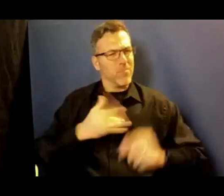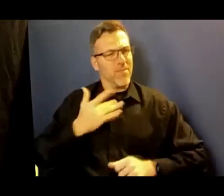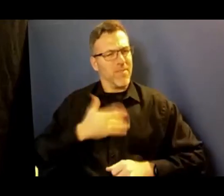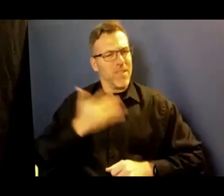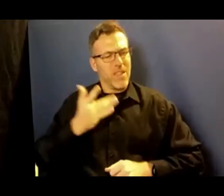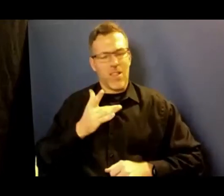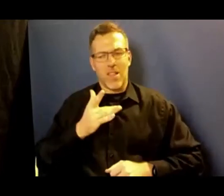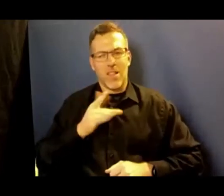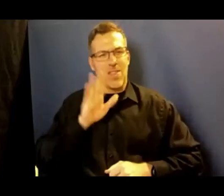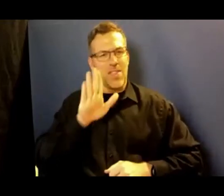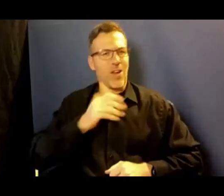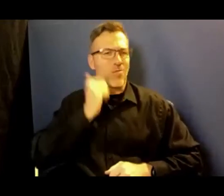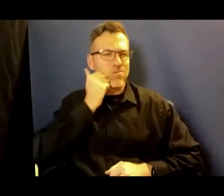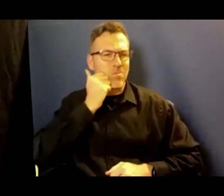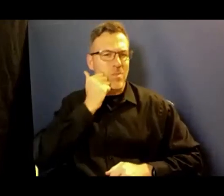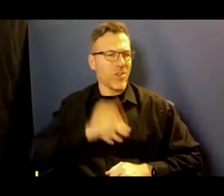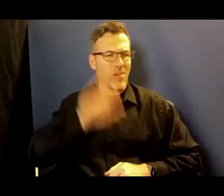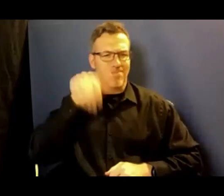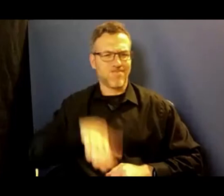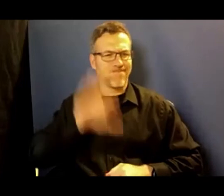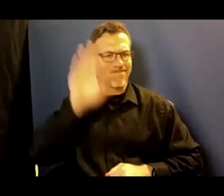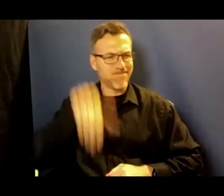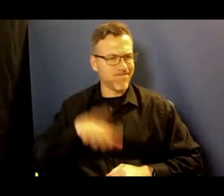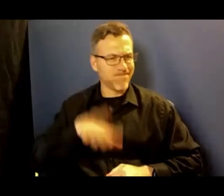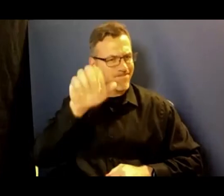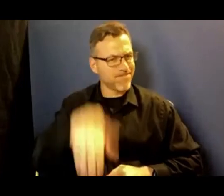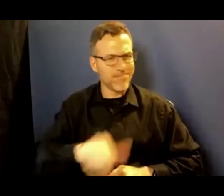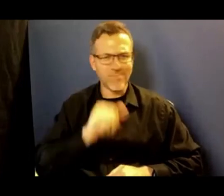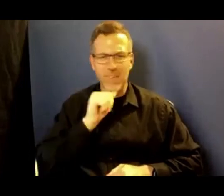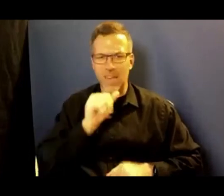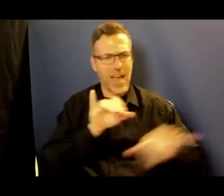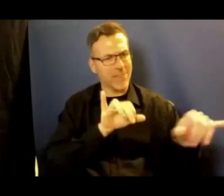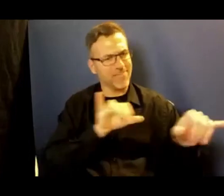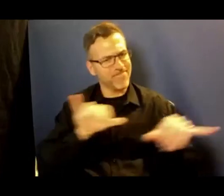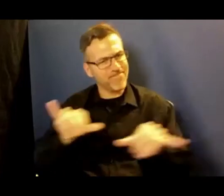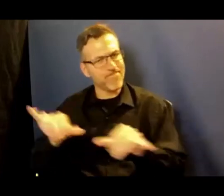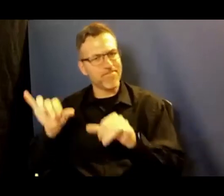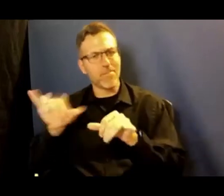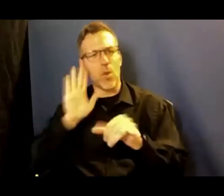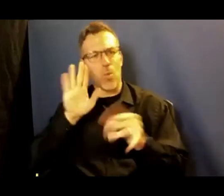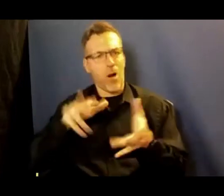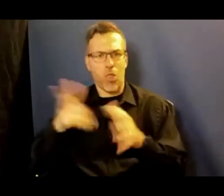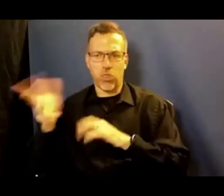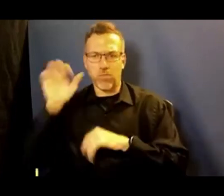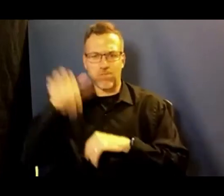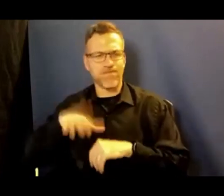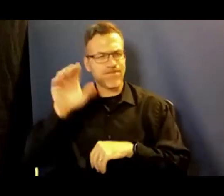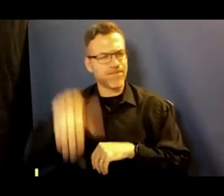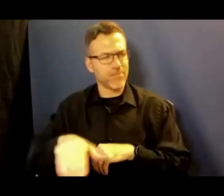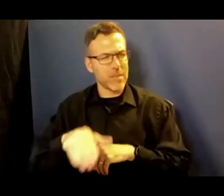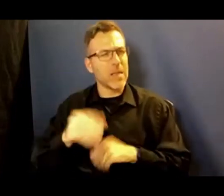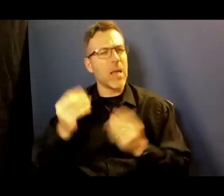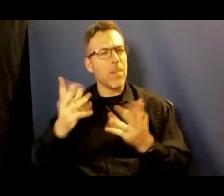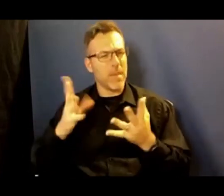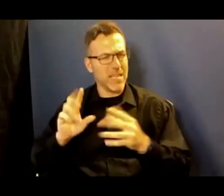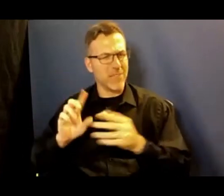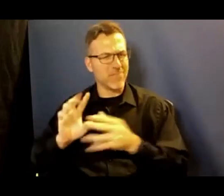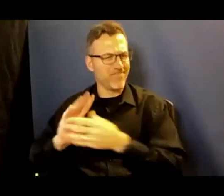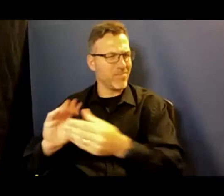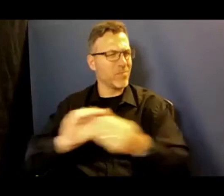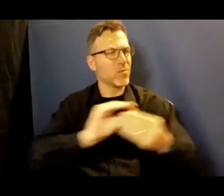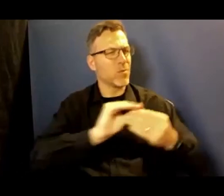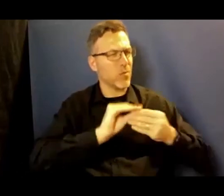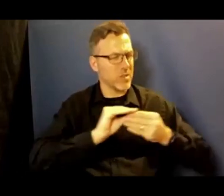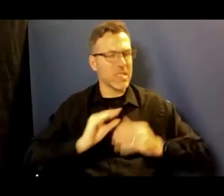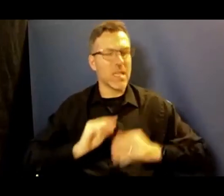is this due to the vaccine? And that's, part of the sterility. I think we have a lot to learn, but I think what people